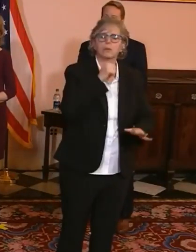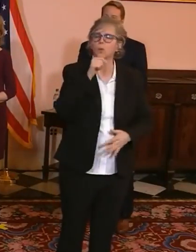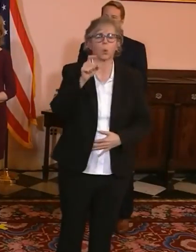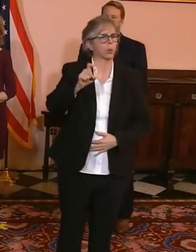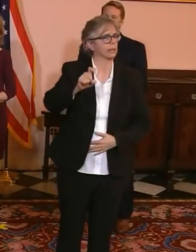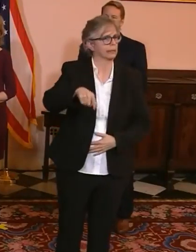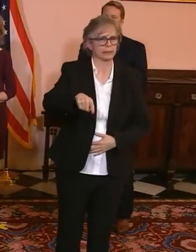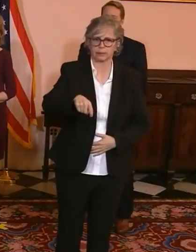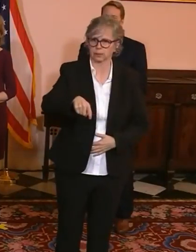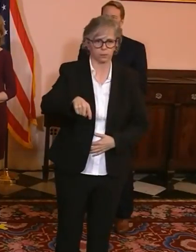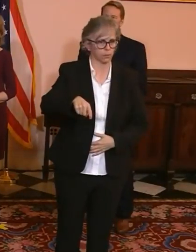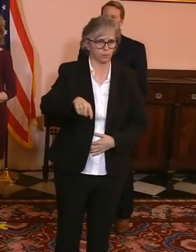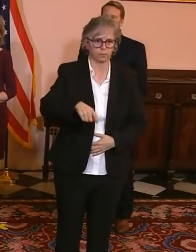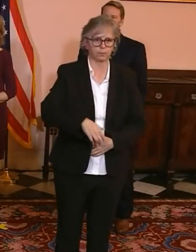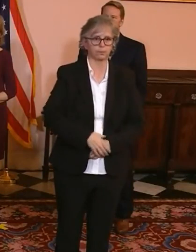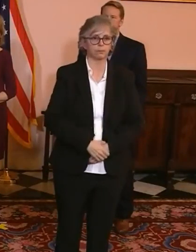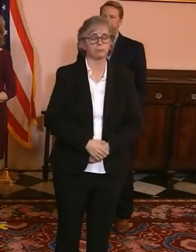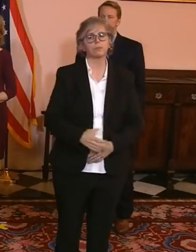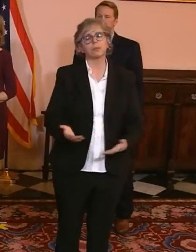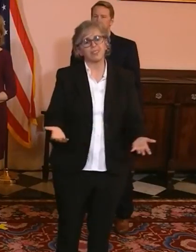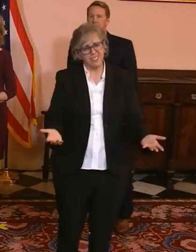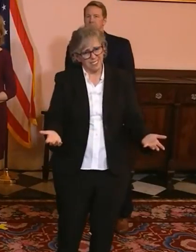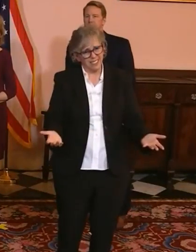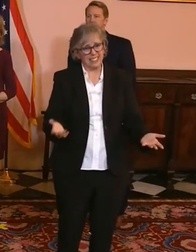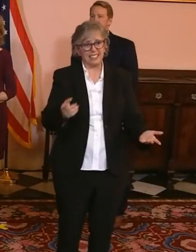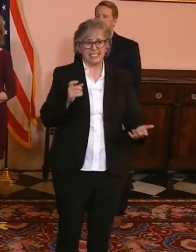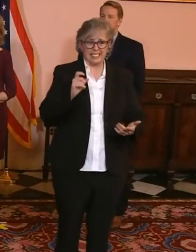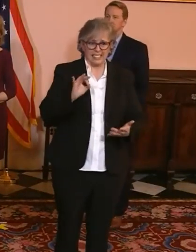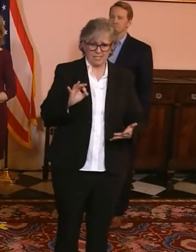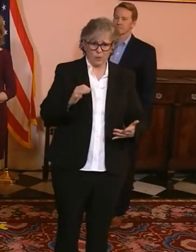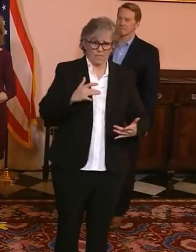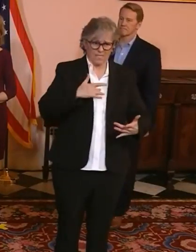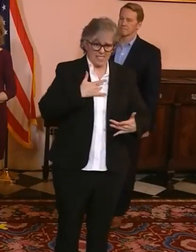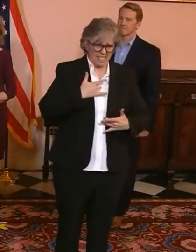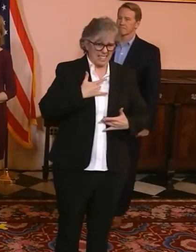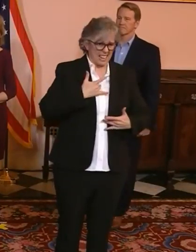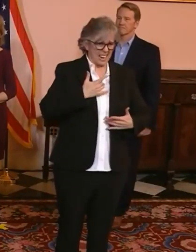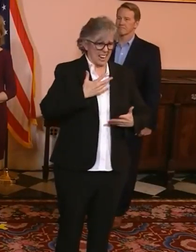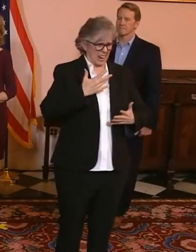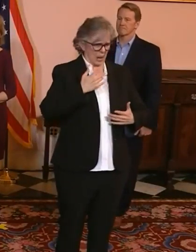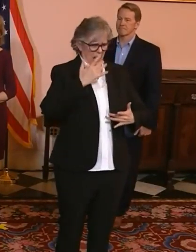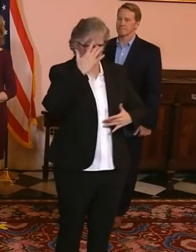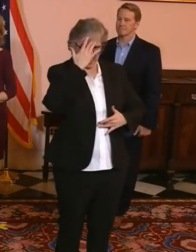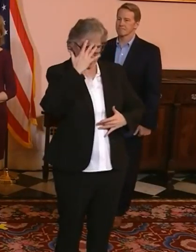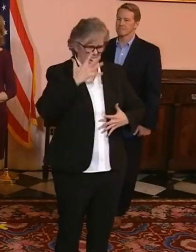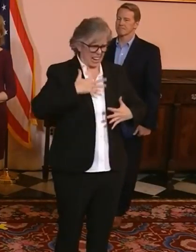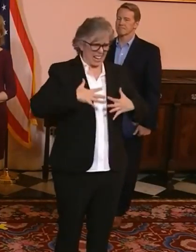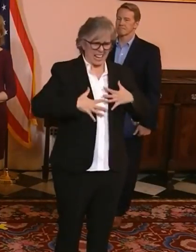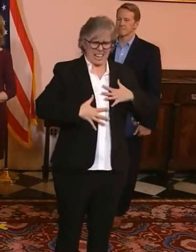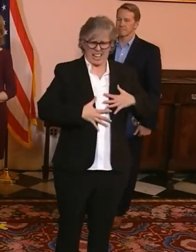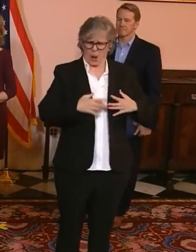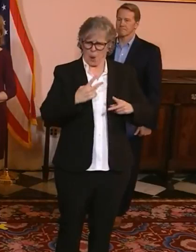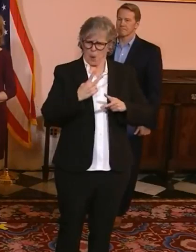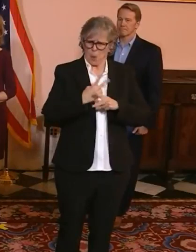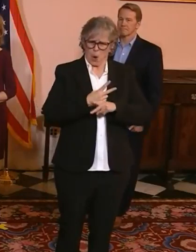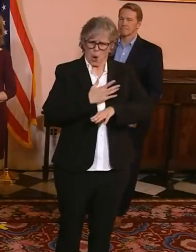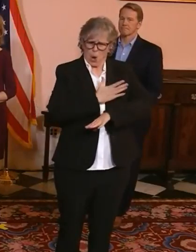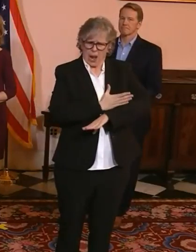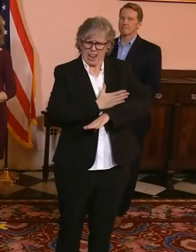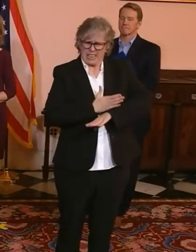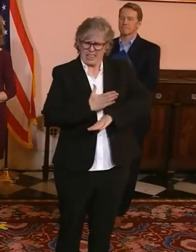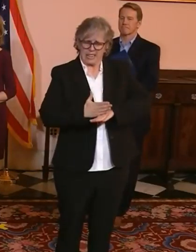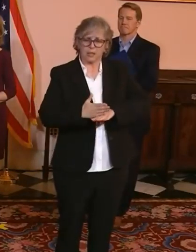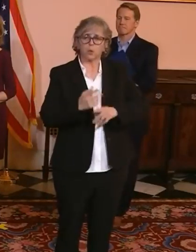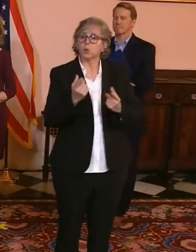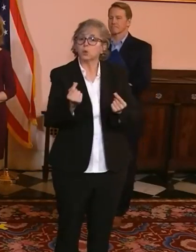worsen, call your health care provider, whoever that might be. And if you find you're having any difficulty